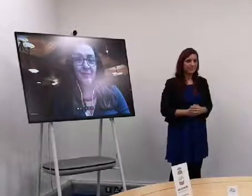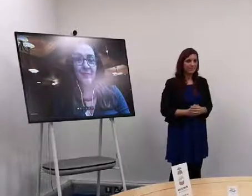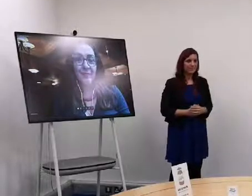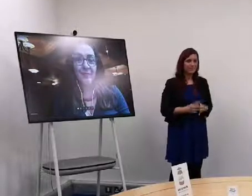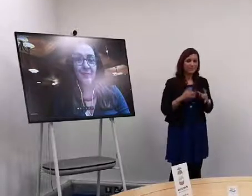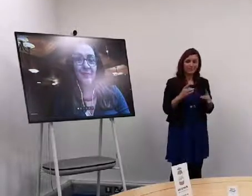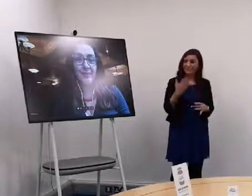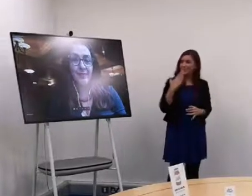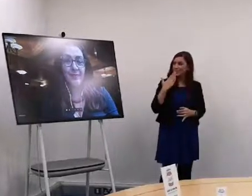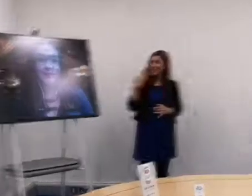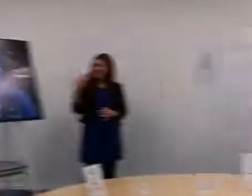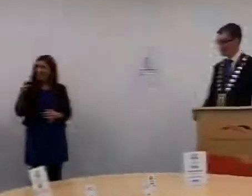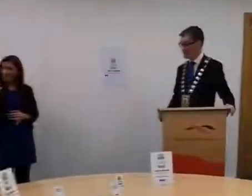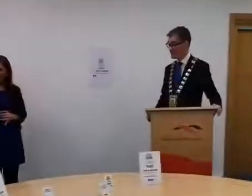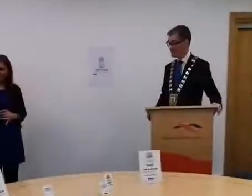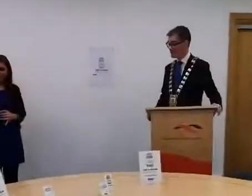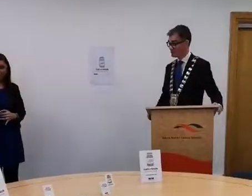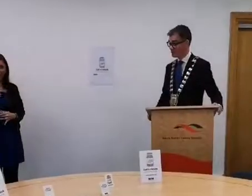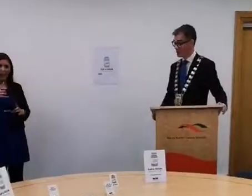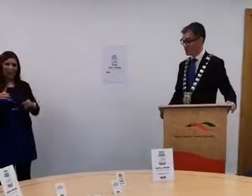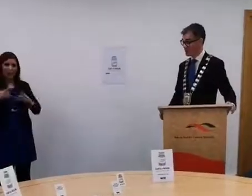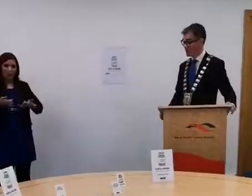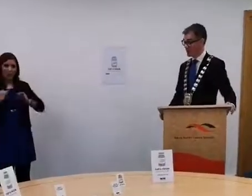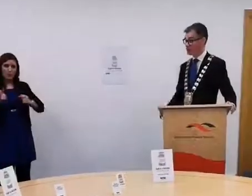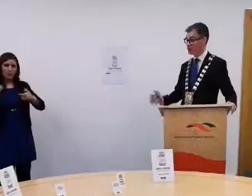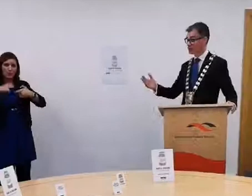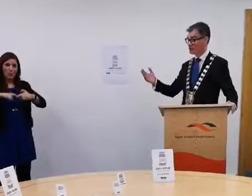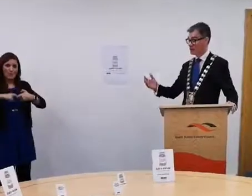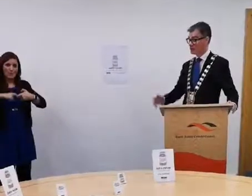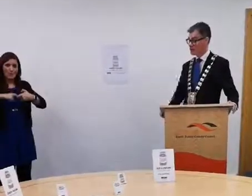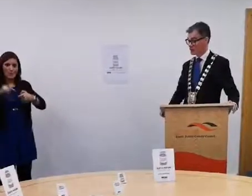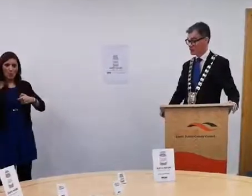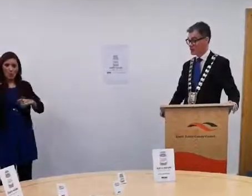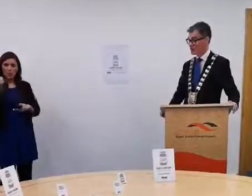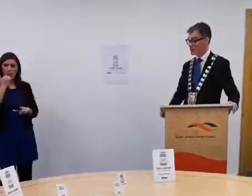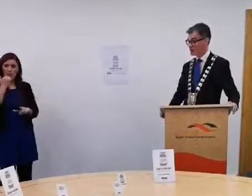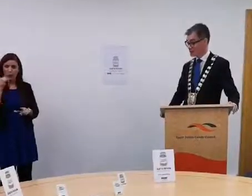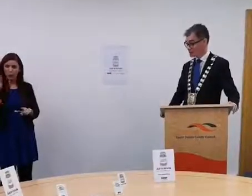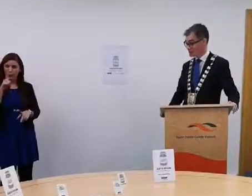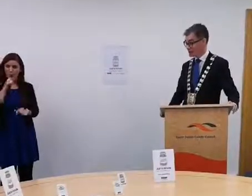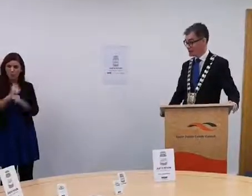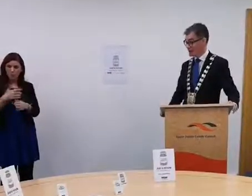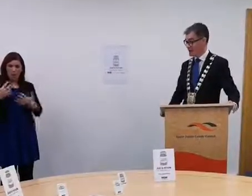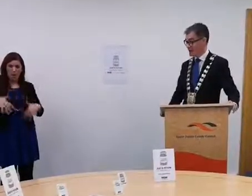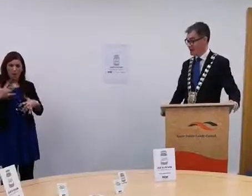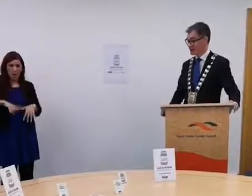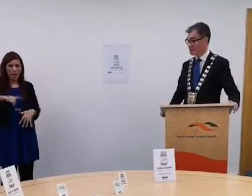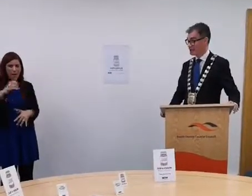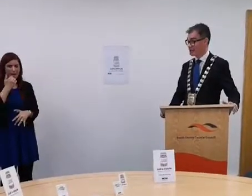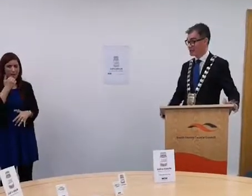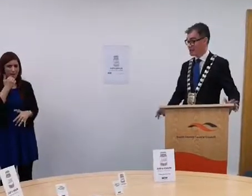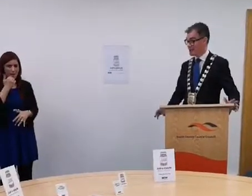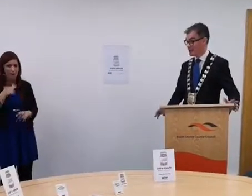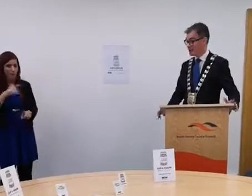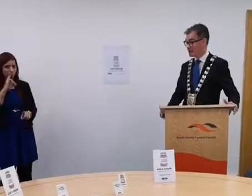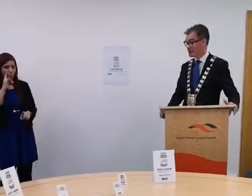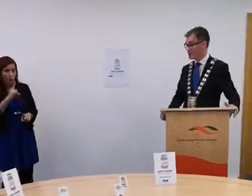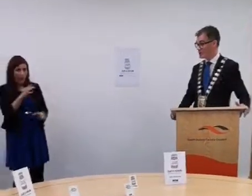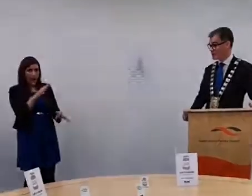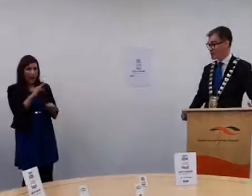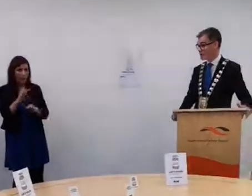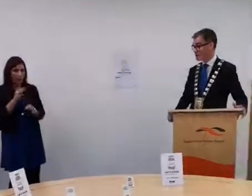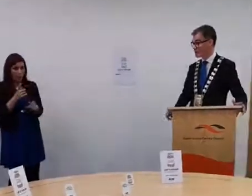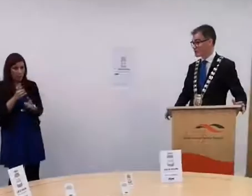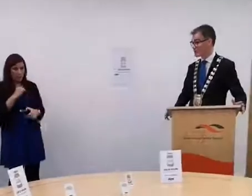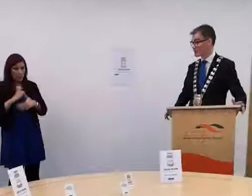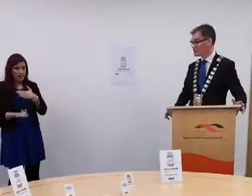Super, thank you so much Maeve. We're really glad you could join us today. Those numbers that you've given us are absolutely phenomenal, and I hope that on the back of what we're